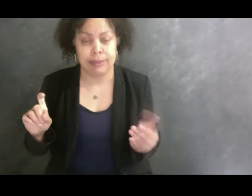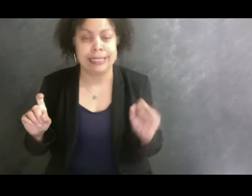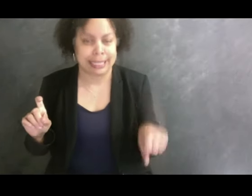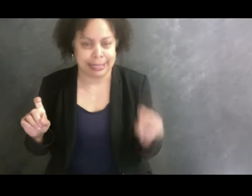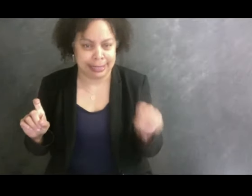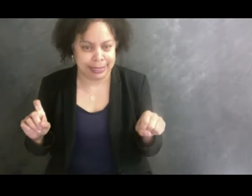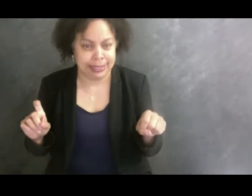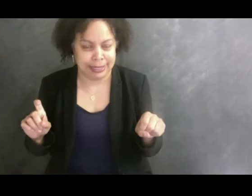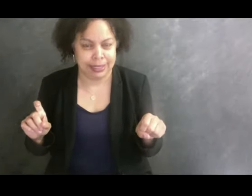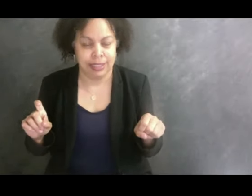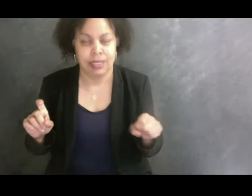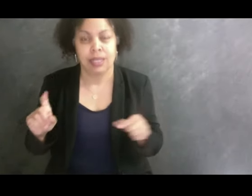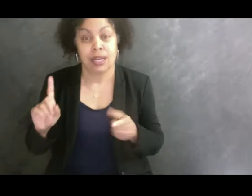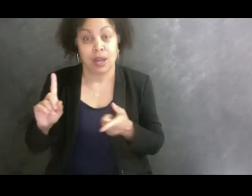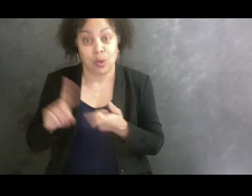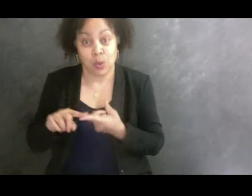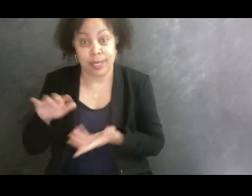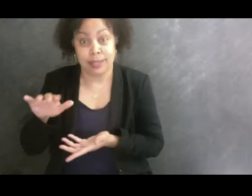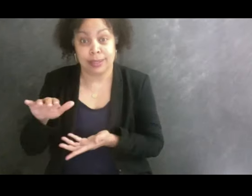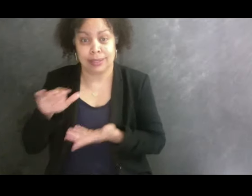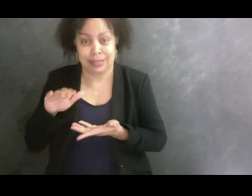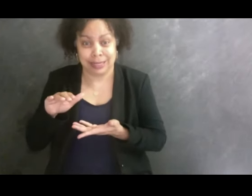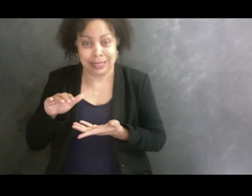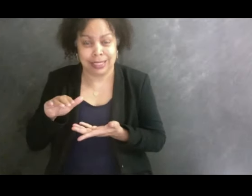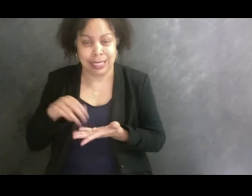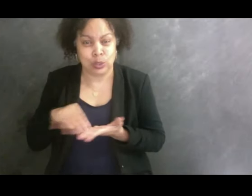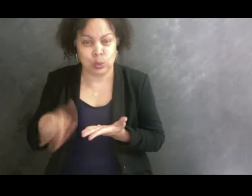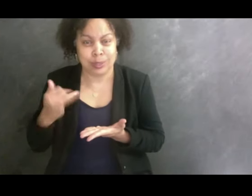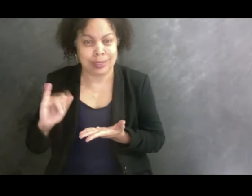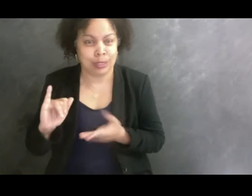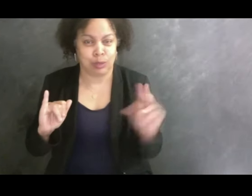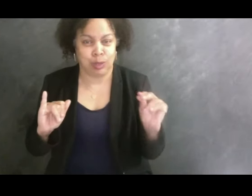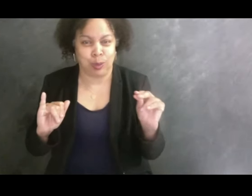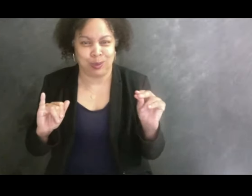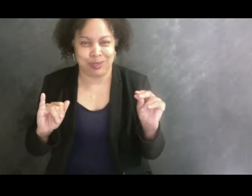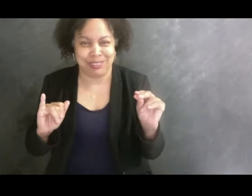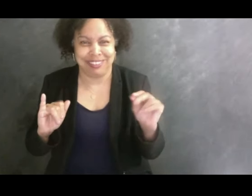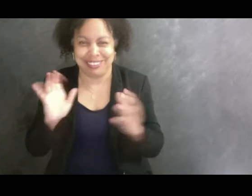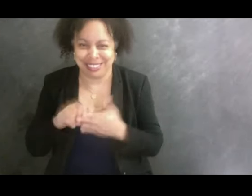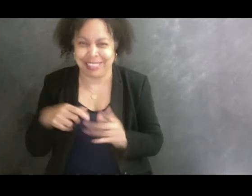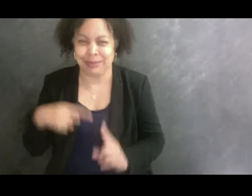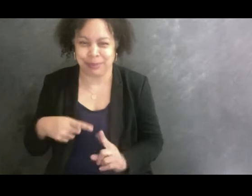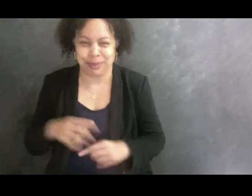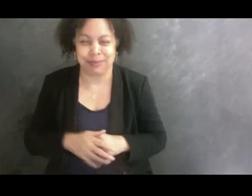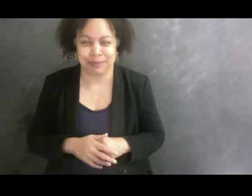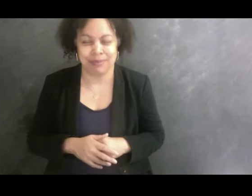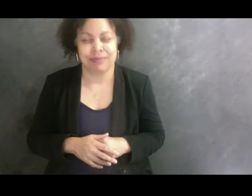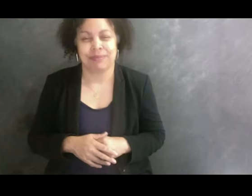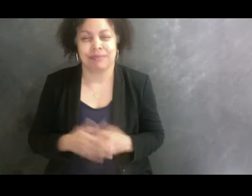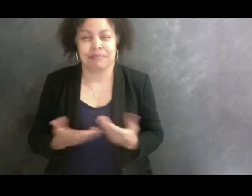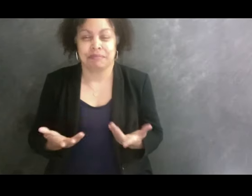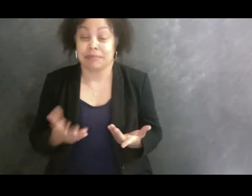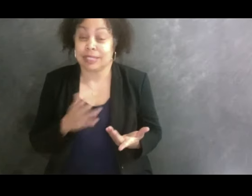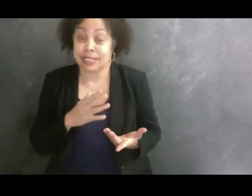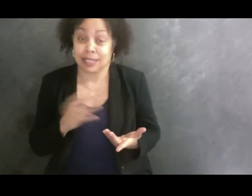just cannot be a student by the time that you receive the award, if you receive the award. That said, I